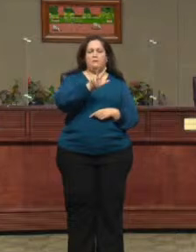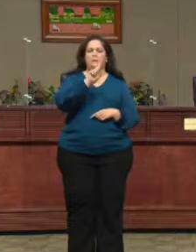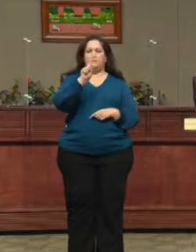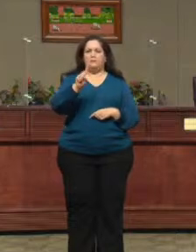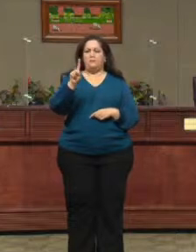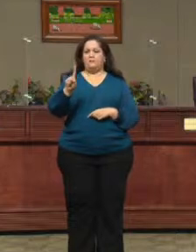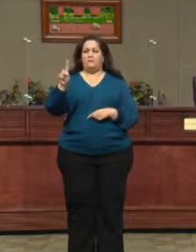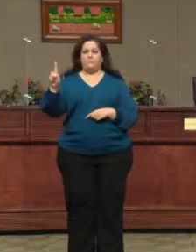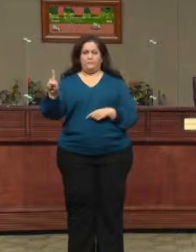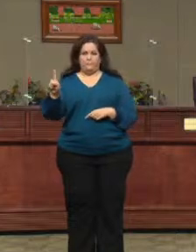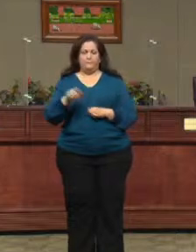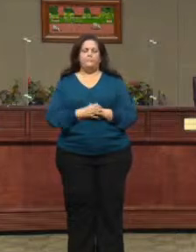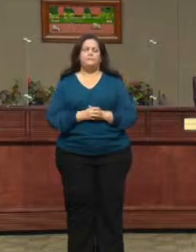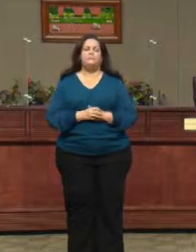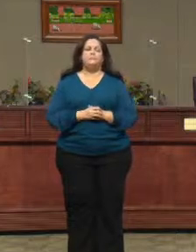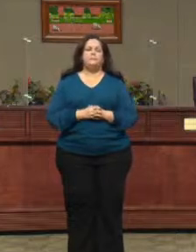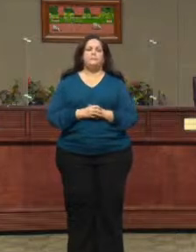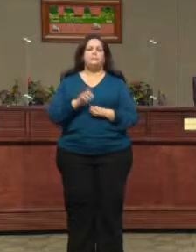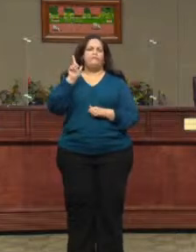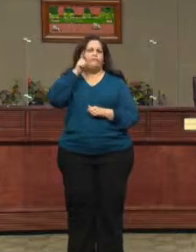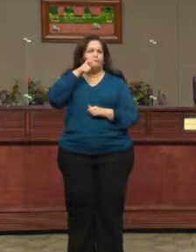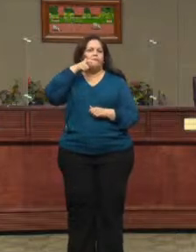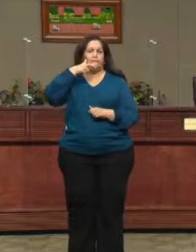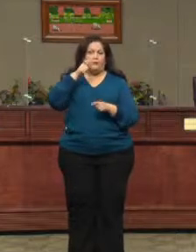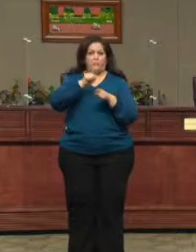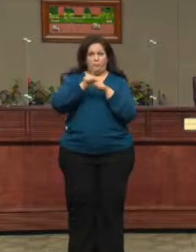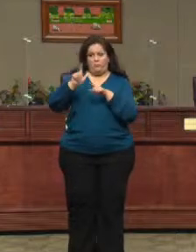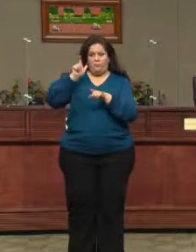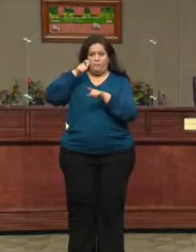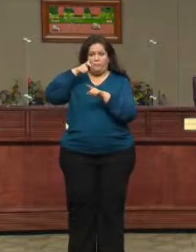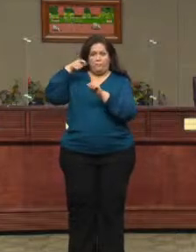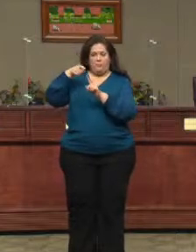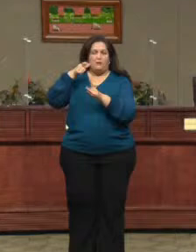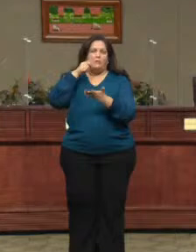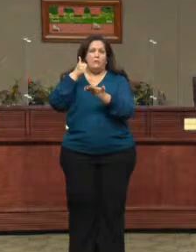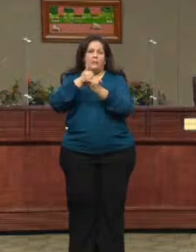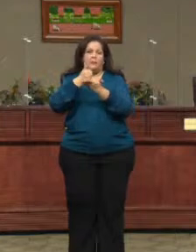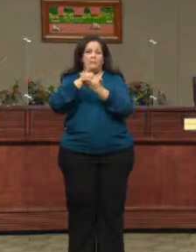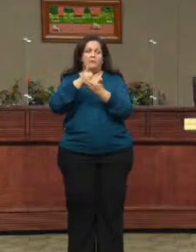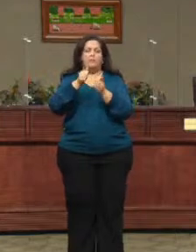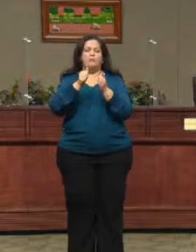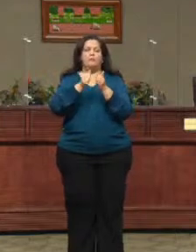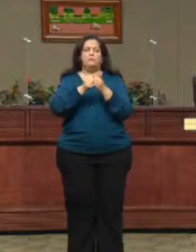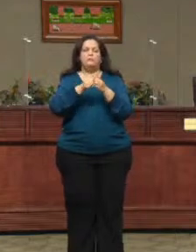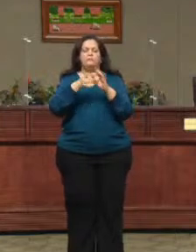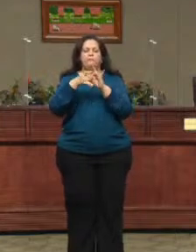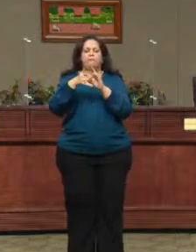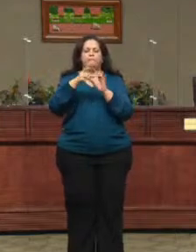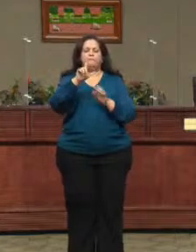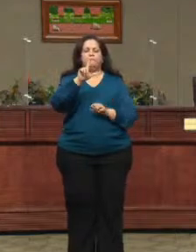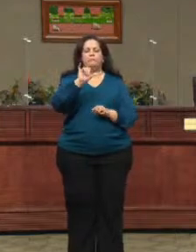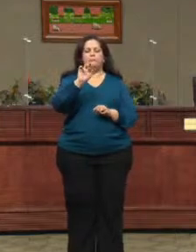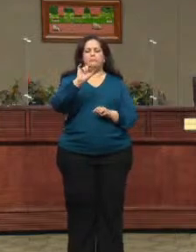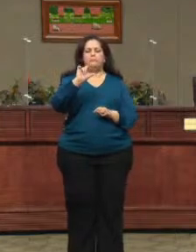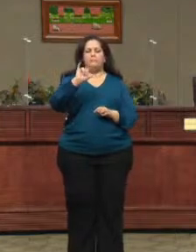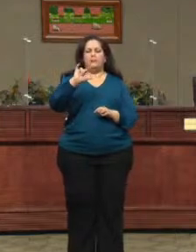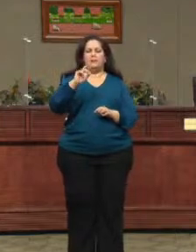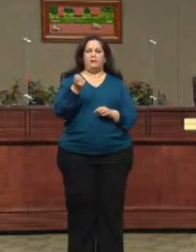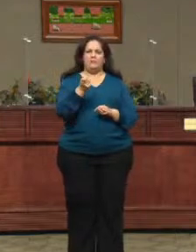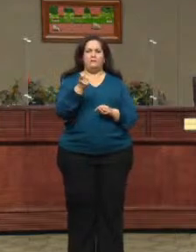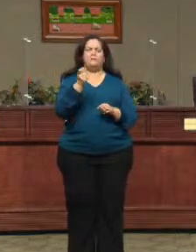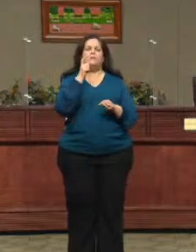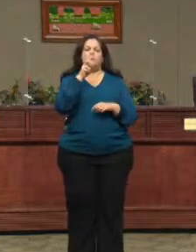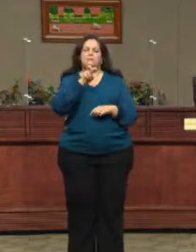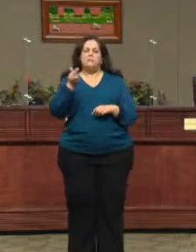407-836-3111. An operator will coordinate with links for a possible free